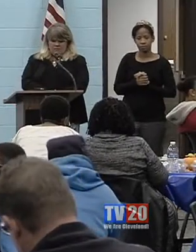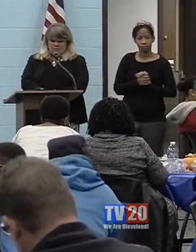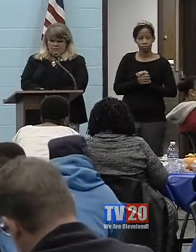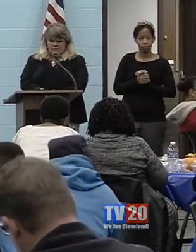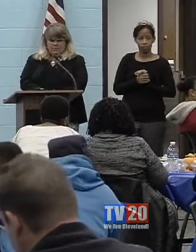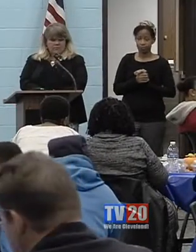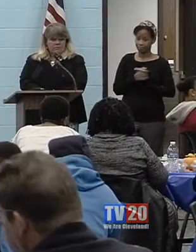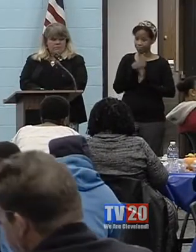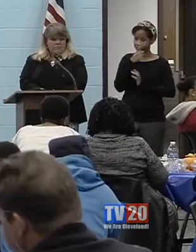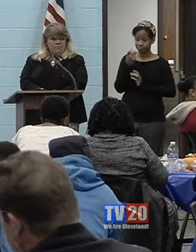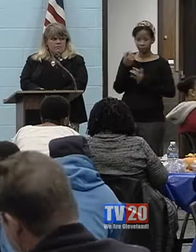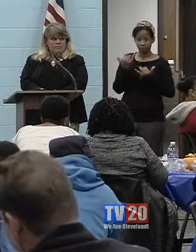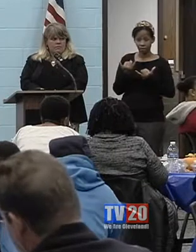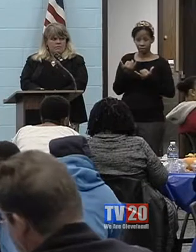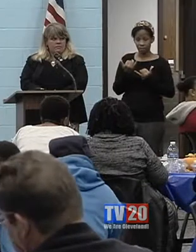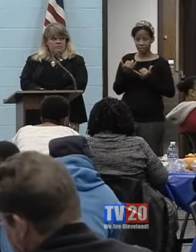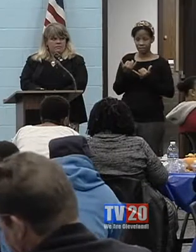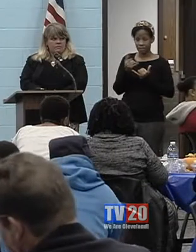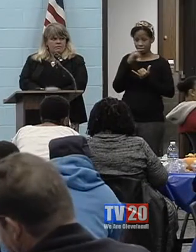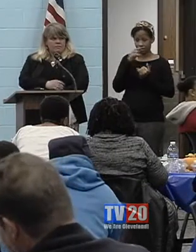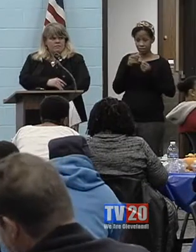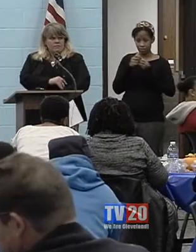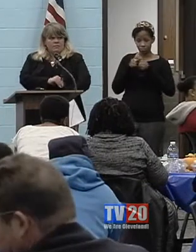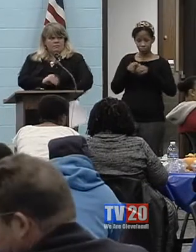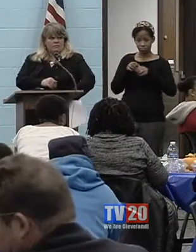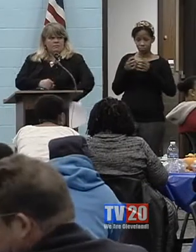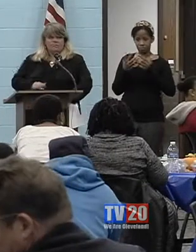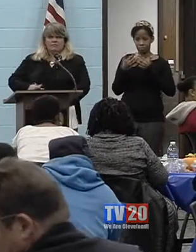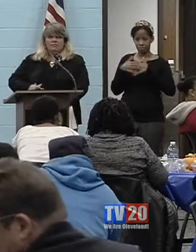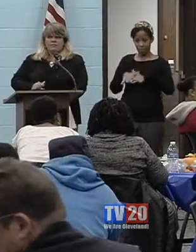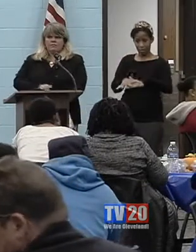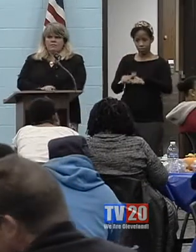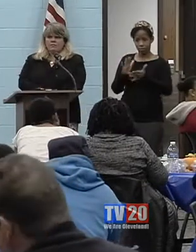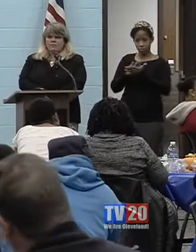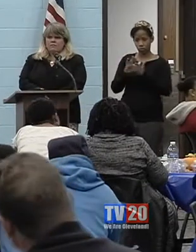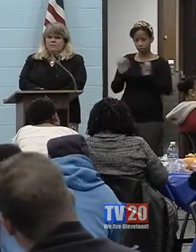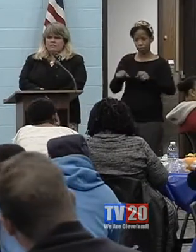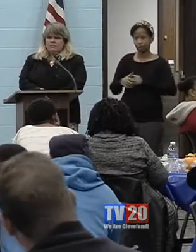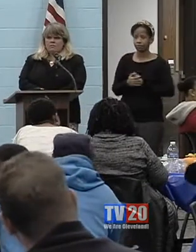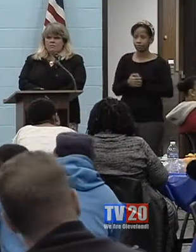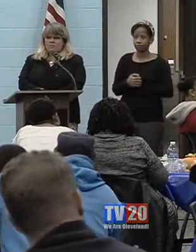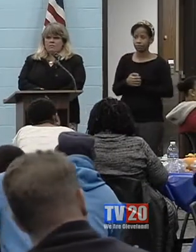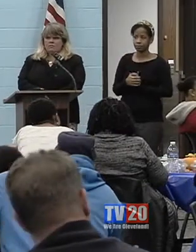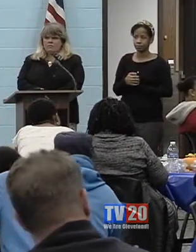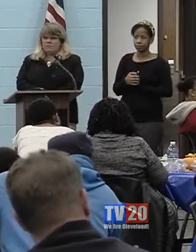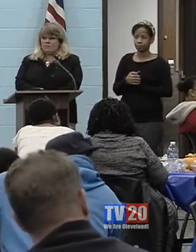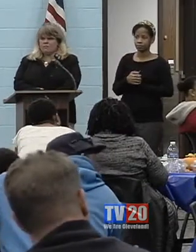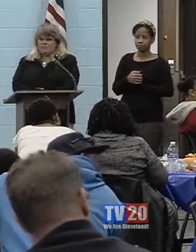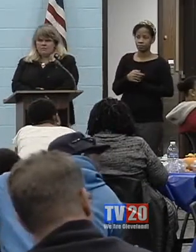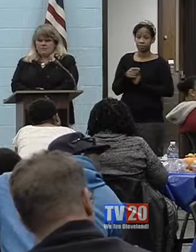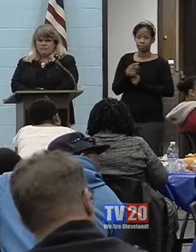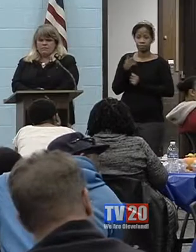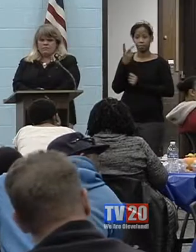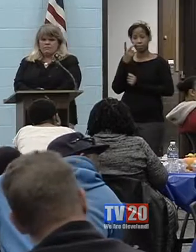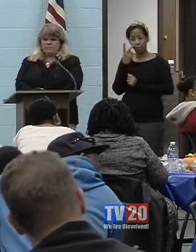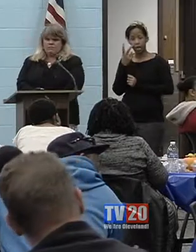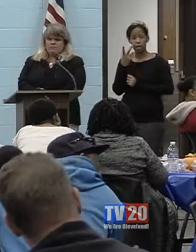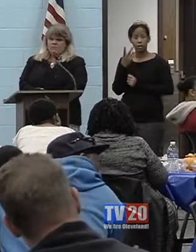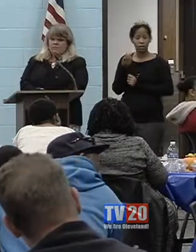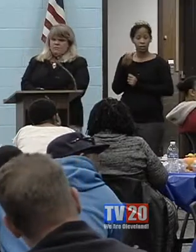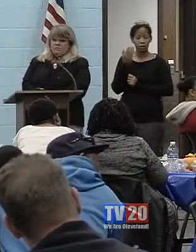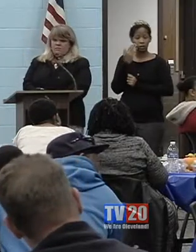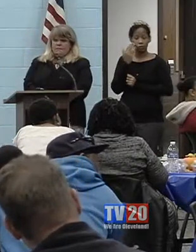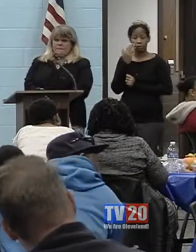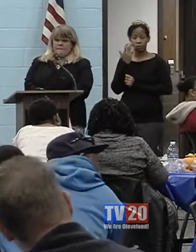because they're mainstream into the school system. You know, I have a and the blind and you